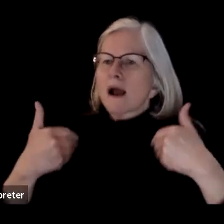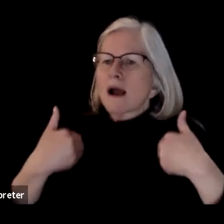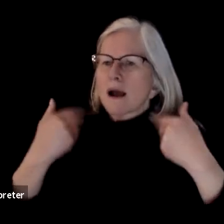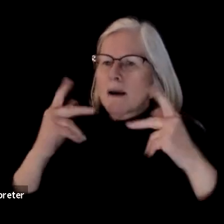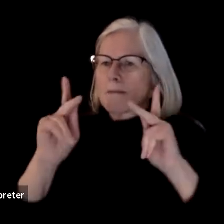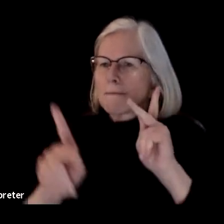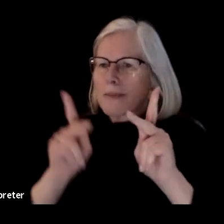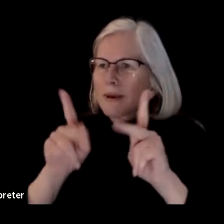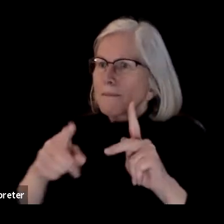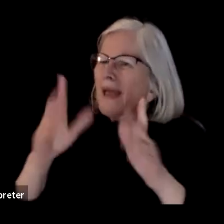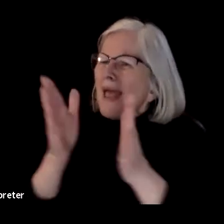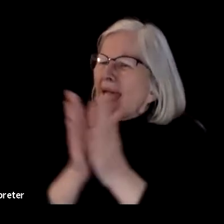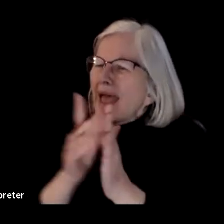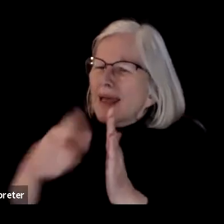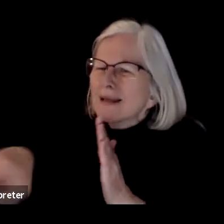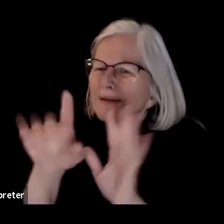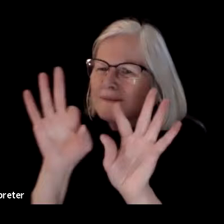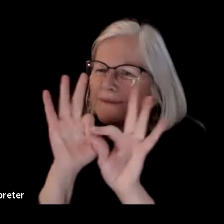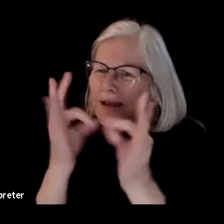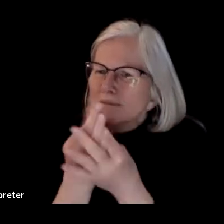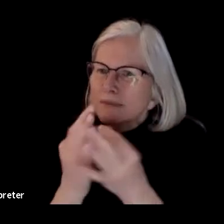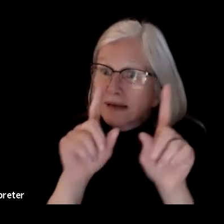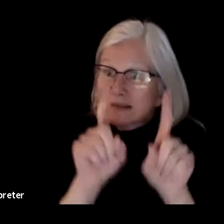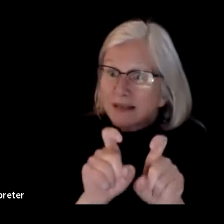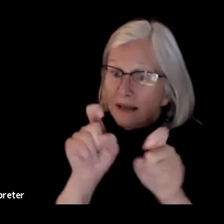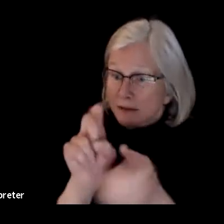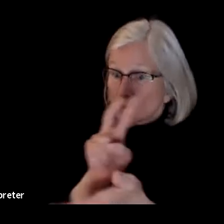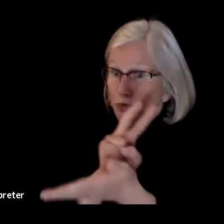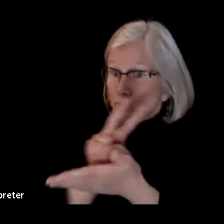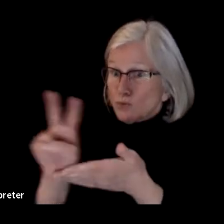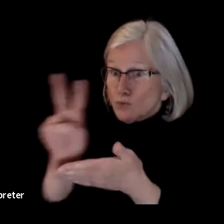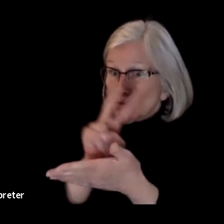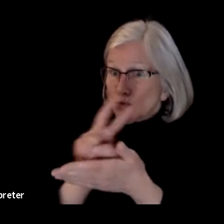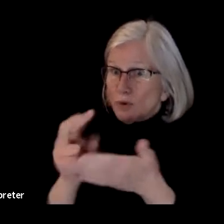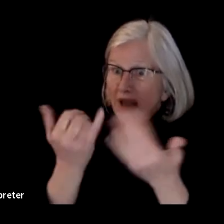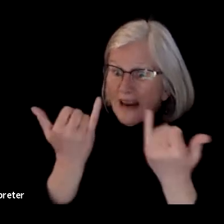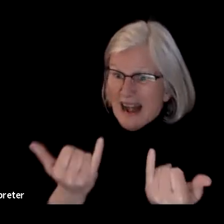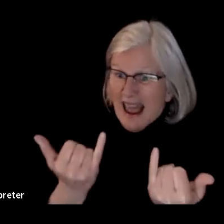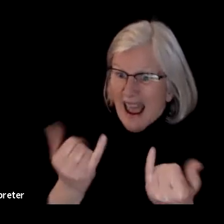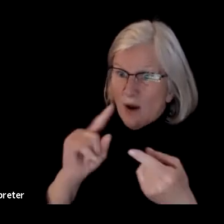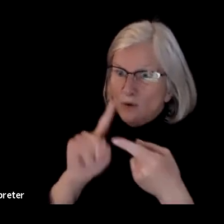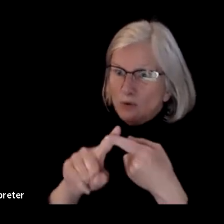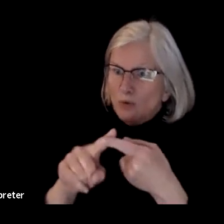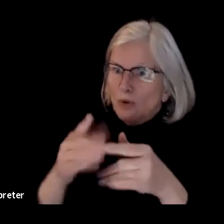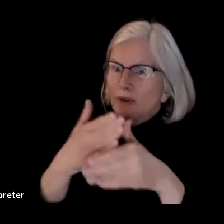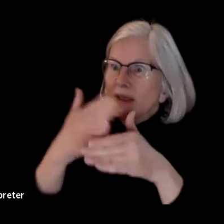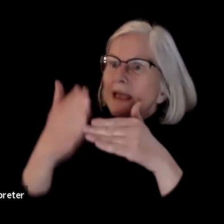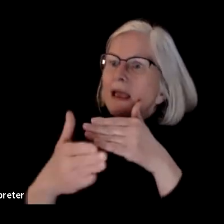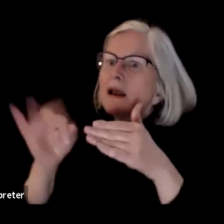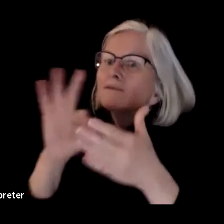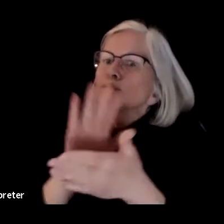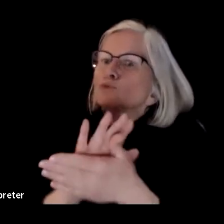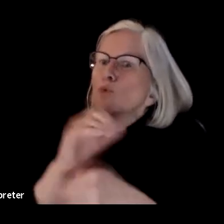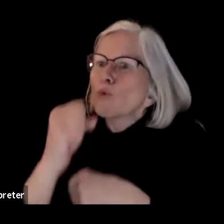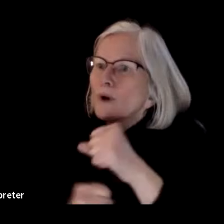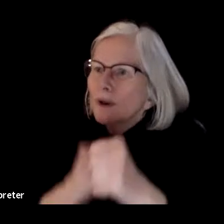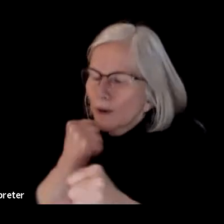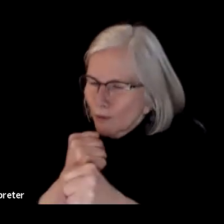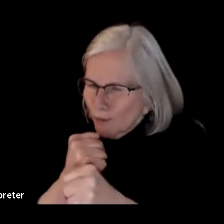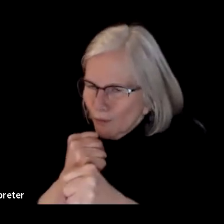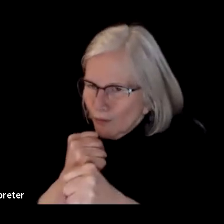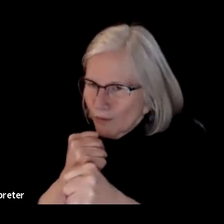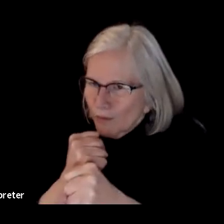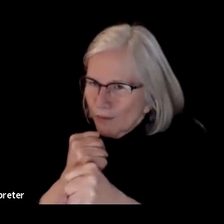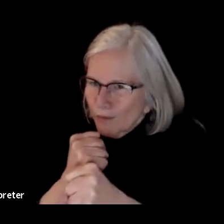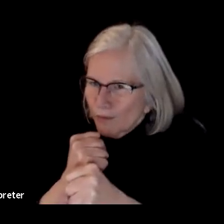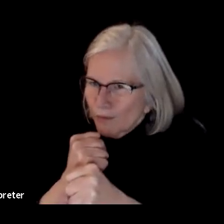tested every 2 weeks from now until the end of the school year. The number of students attending